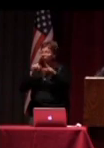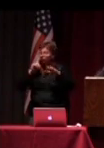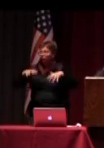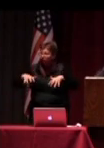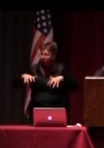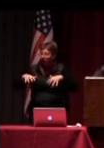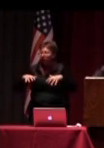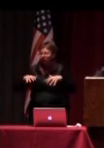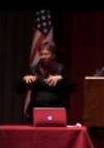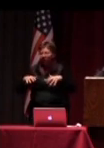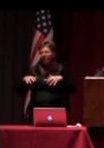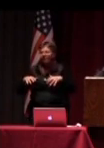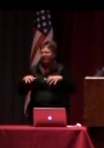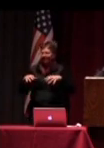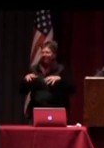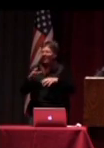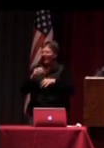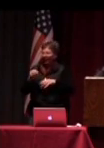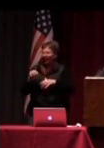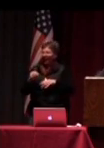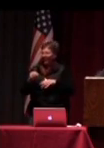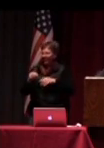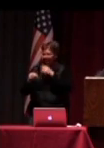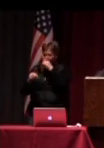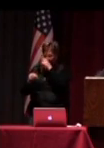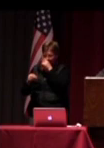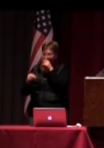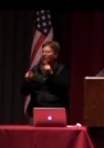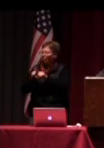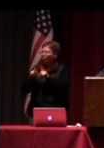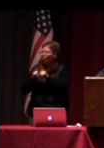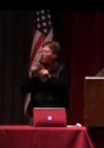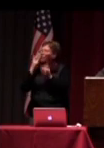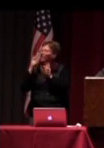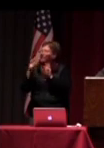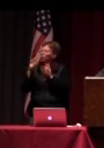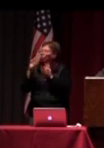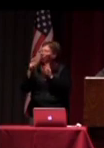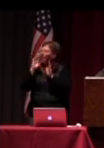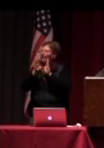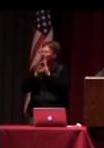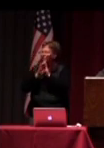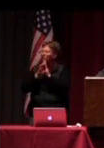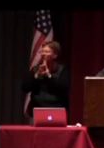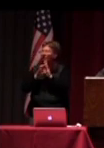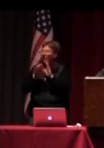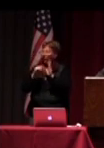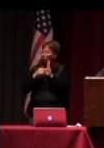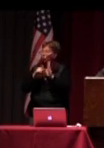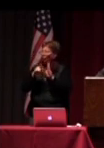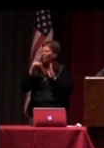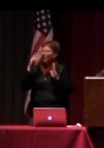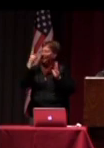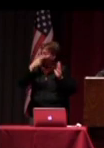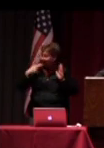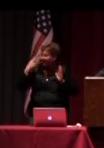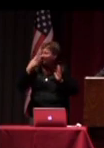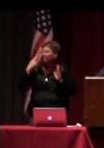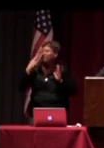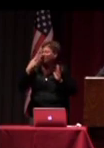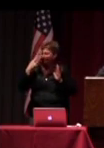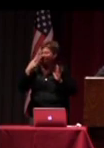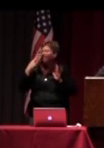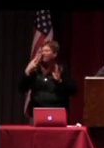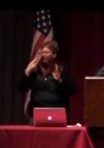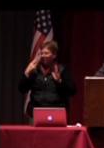rivers. And the same point was conveyed by the visual portraits, which portrayed him as strikingly handsome, windblown, a pure emanation